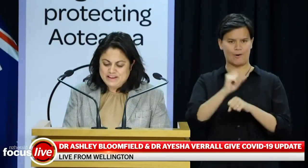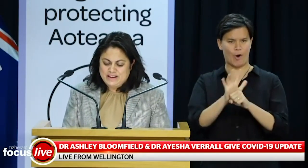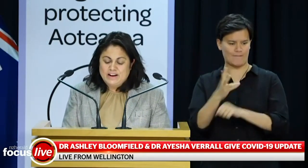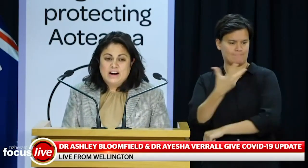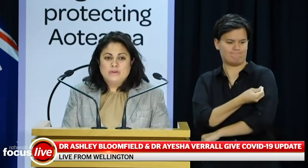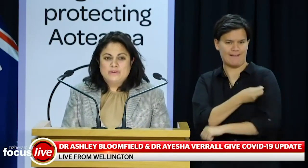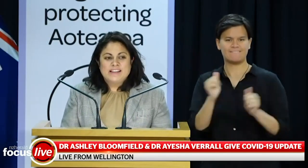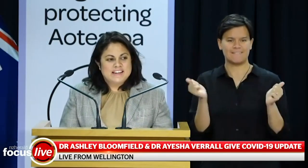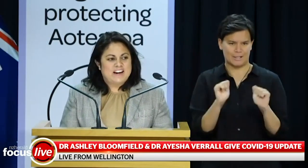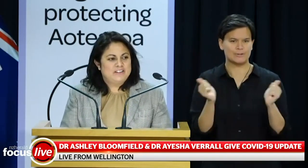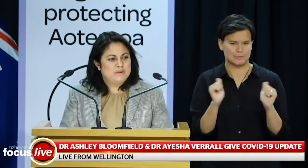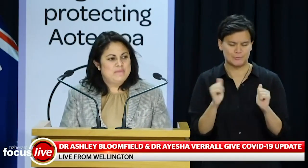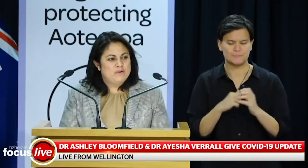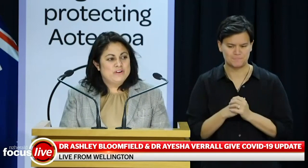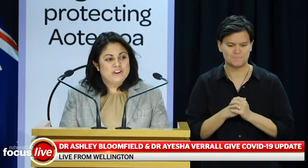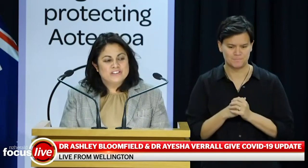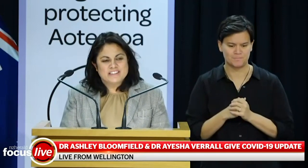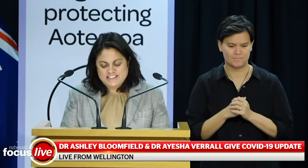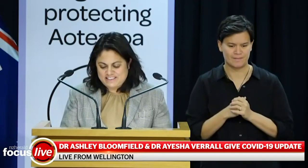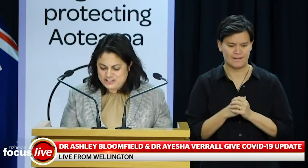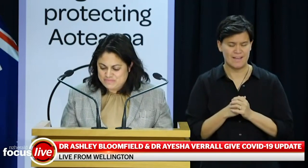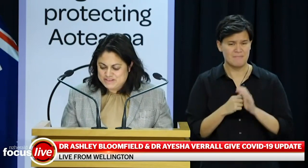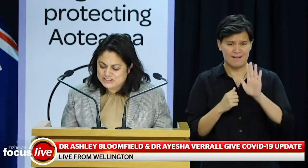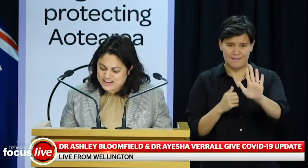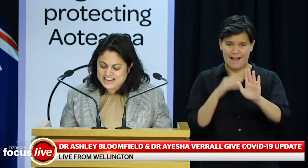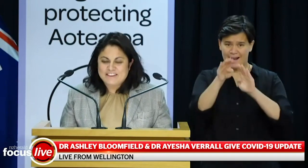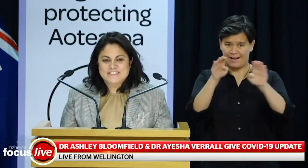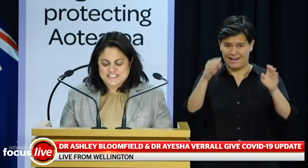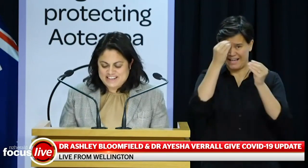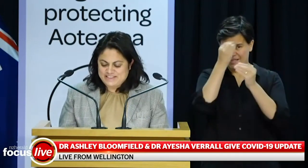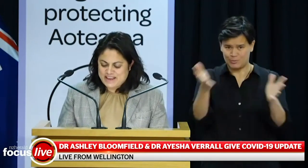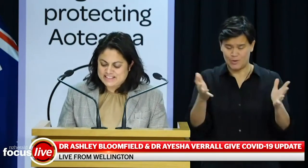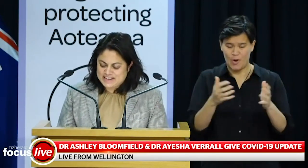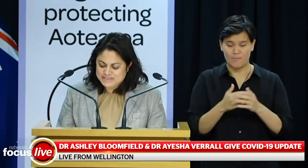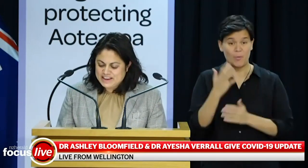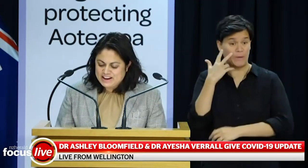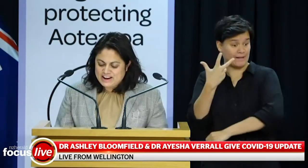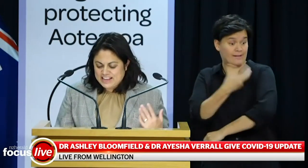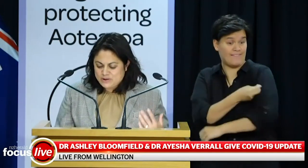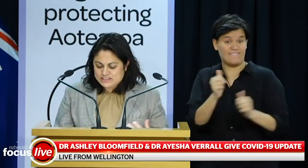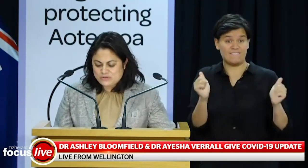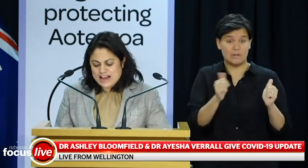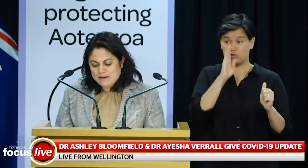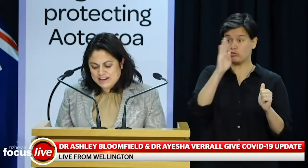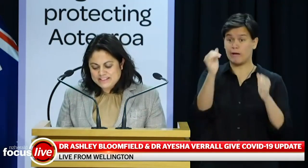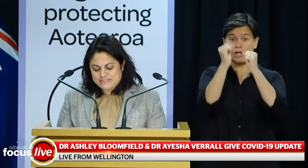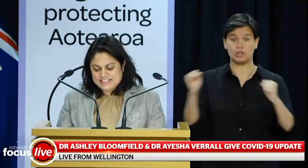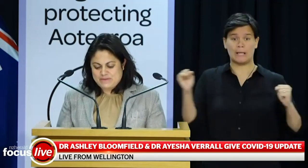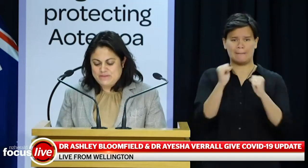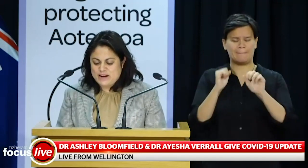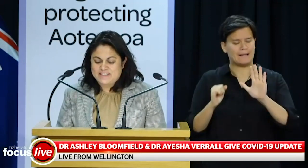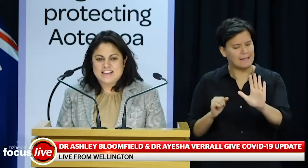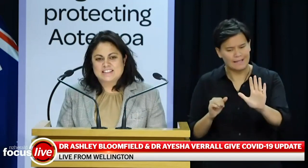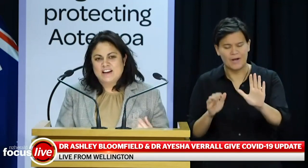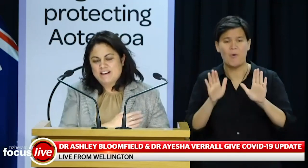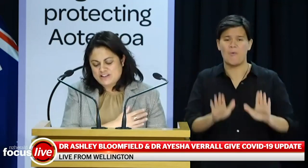did. I would really encourage people not to hit the gym straight after getting the vaccine. I had quite a sore arm after lifting